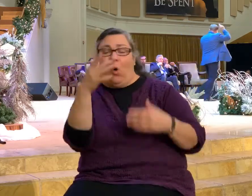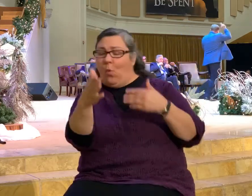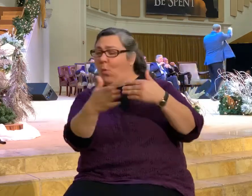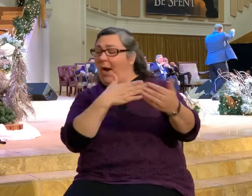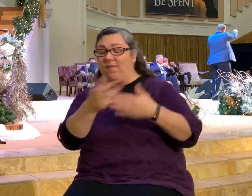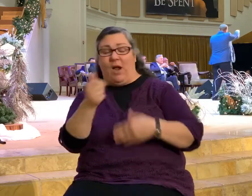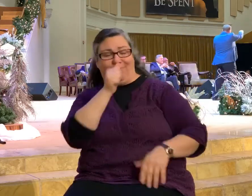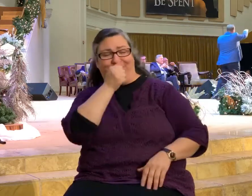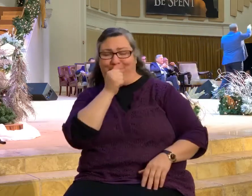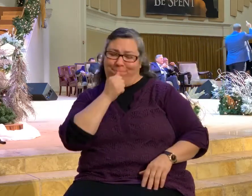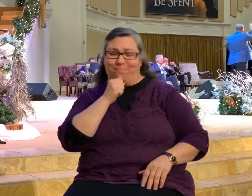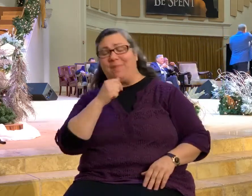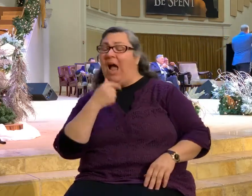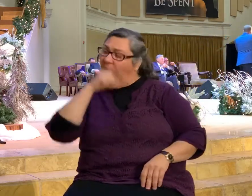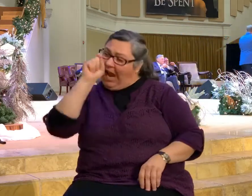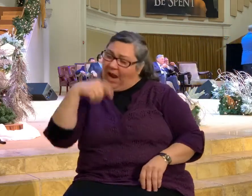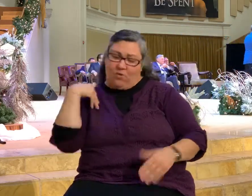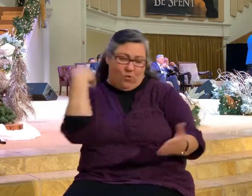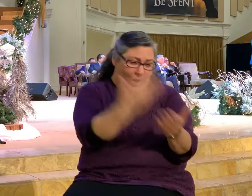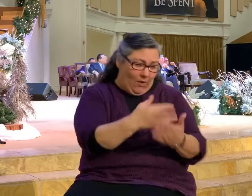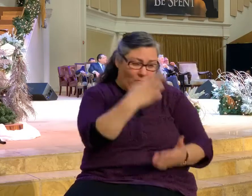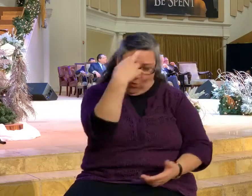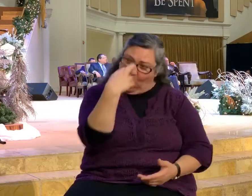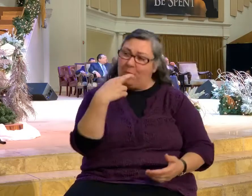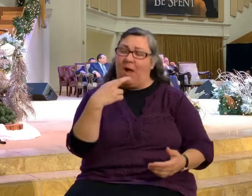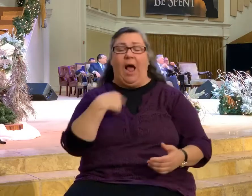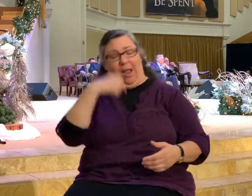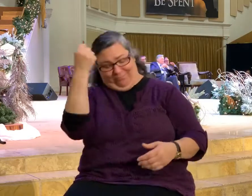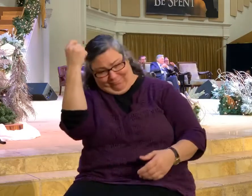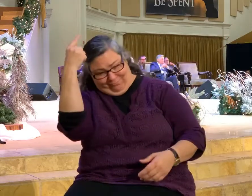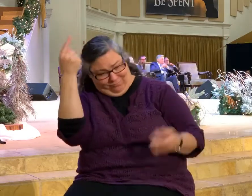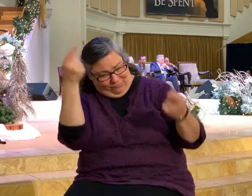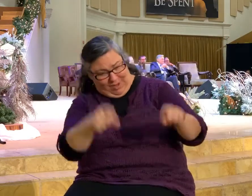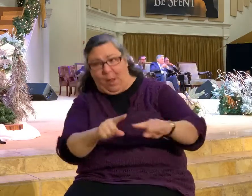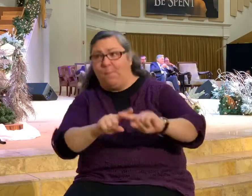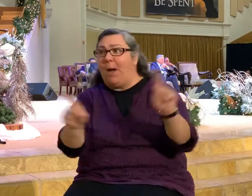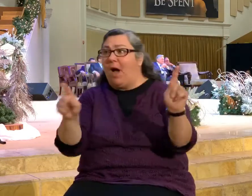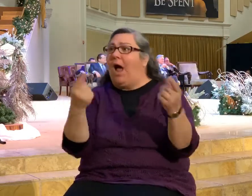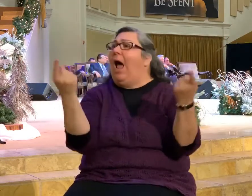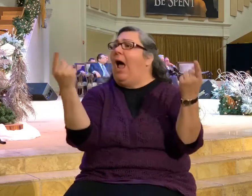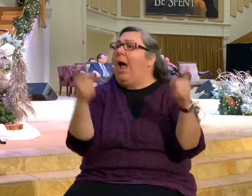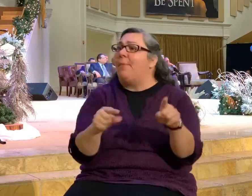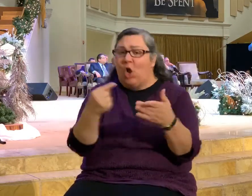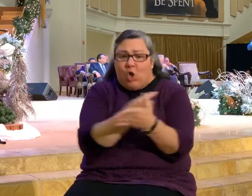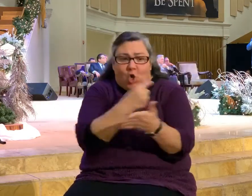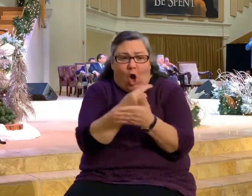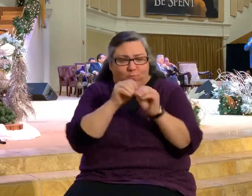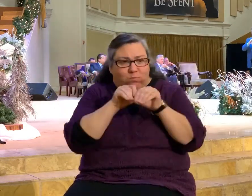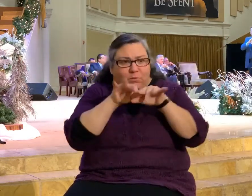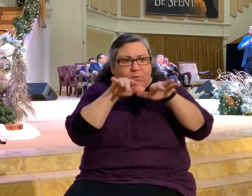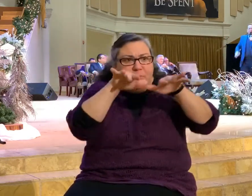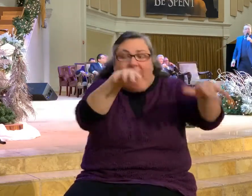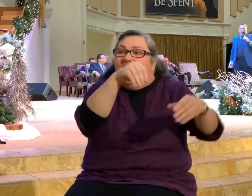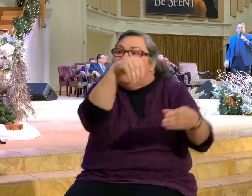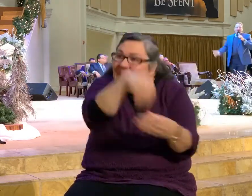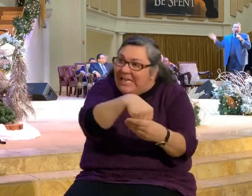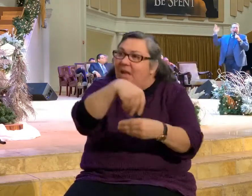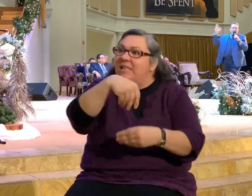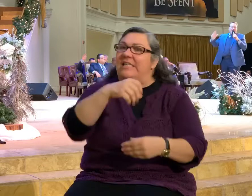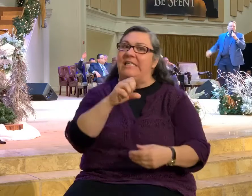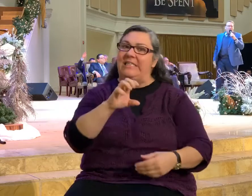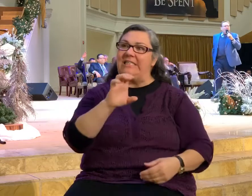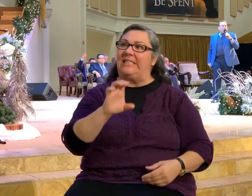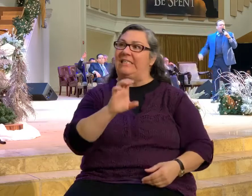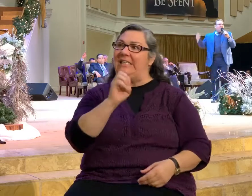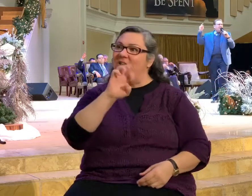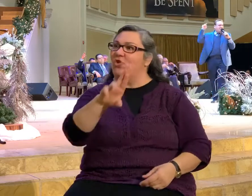to go through, I got to get to Rome. I'm not ignorant. And before it was over, the gospel had got into the very palace of Caesar. Whatever I